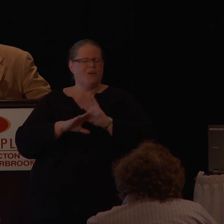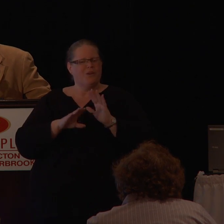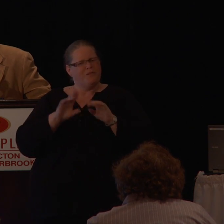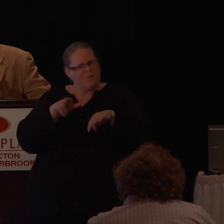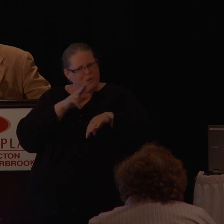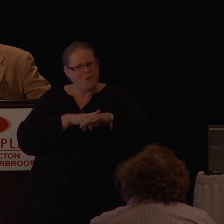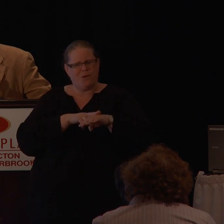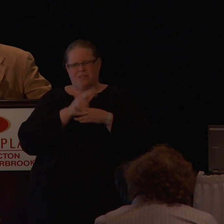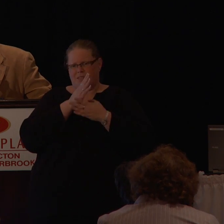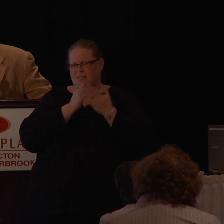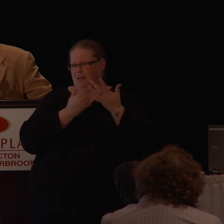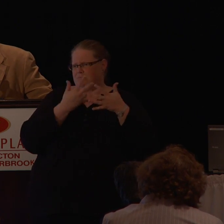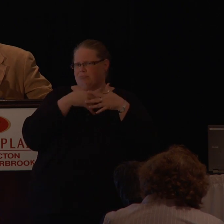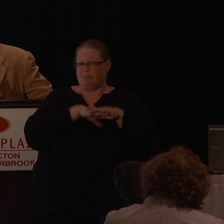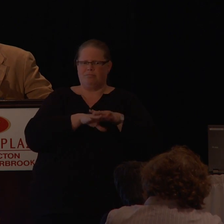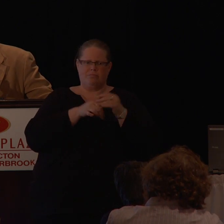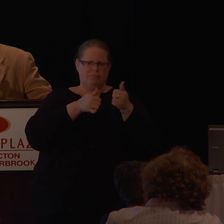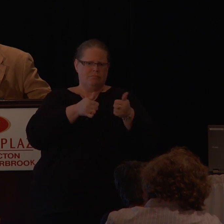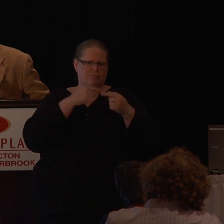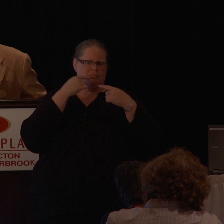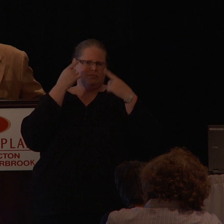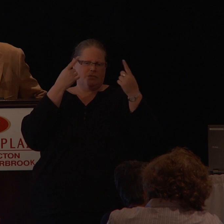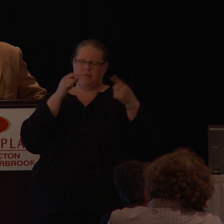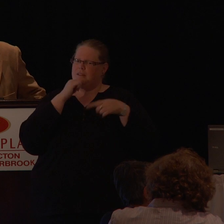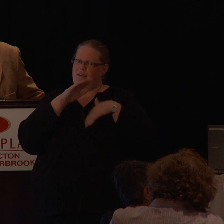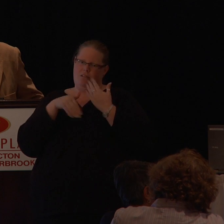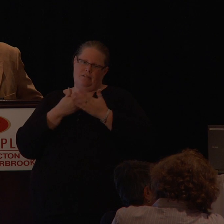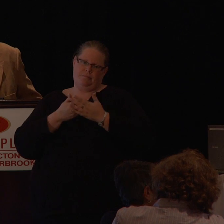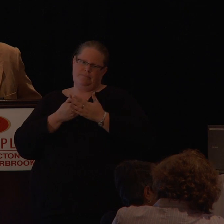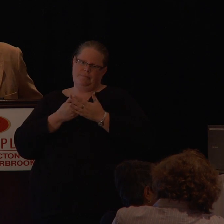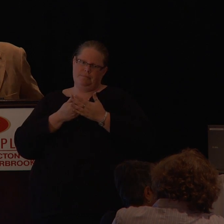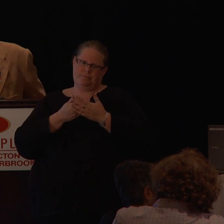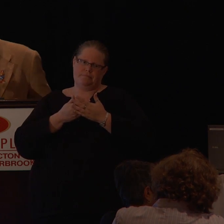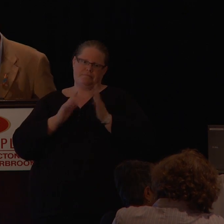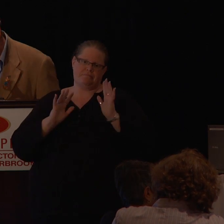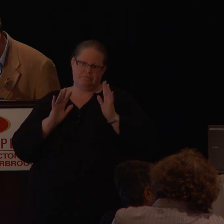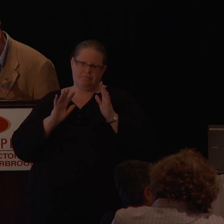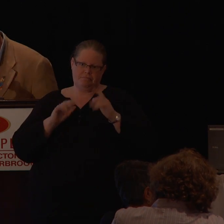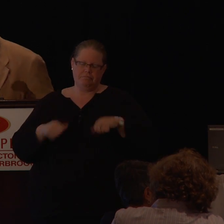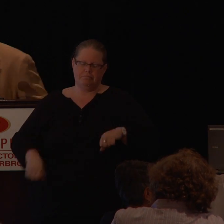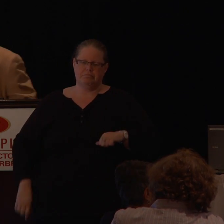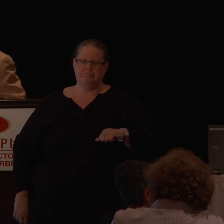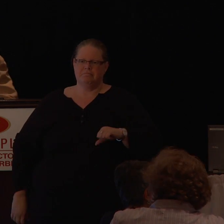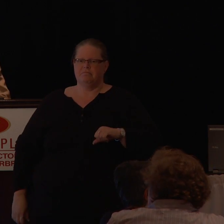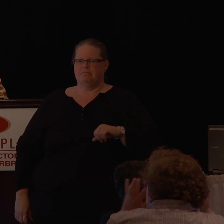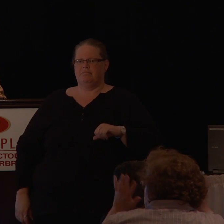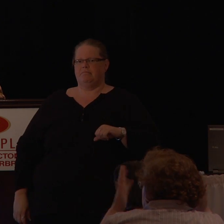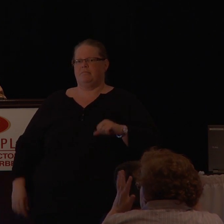can and want to and can do quite well, but not all of them. That's just not what the evidence says.